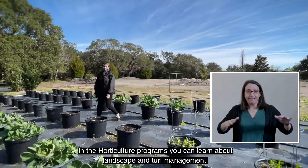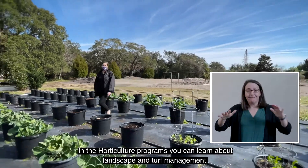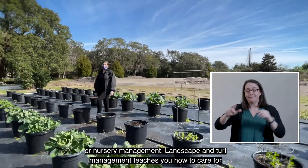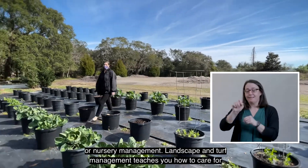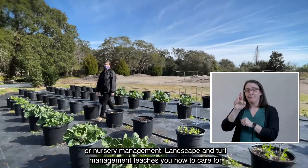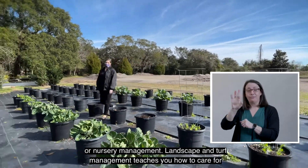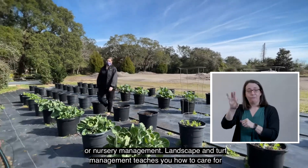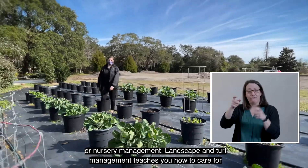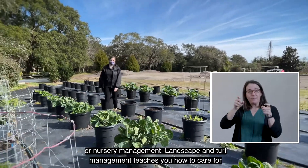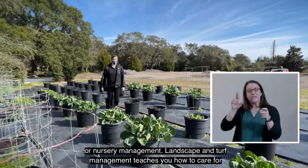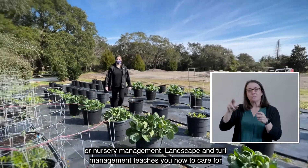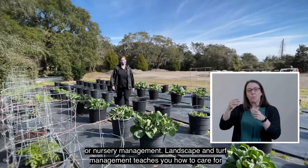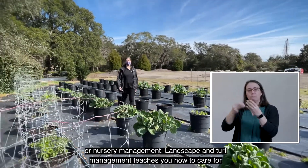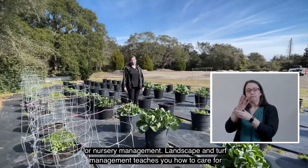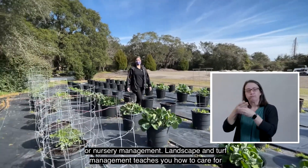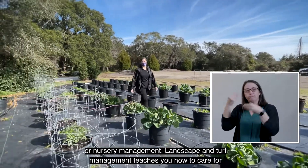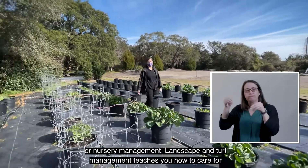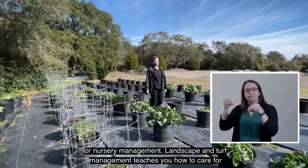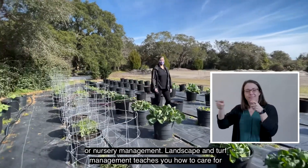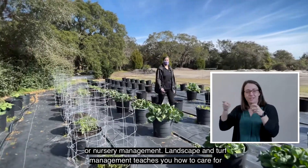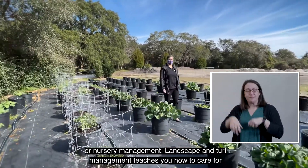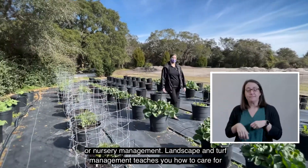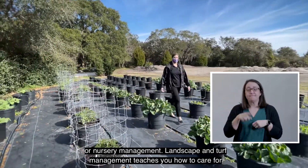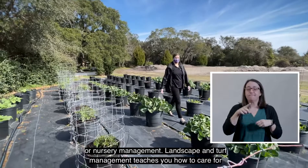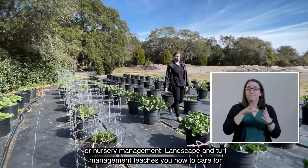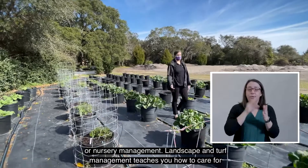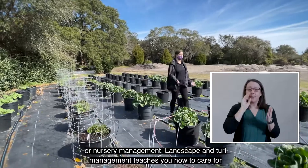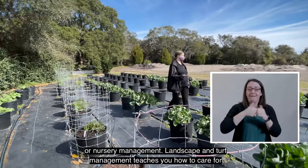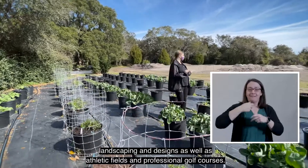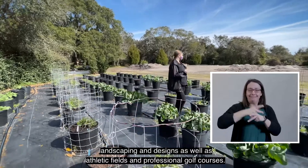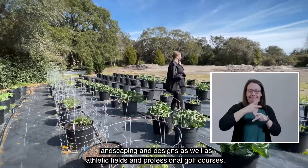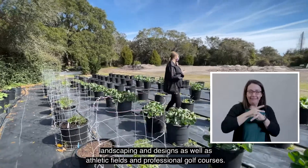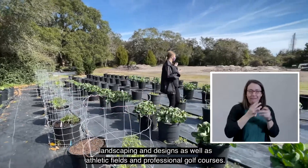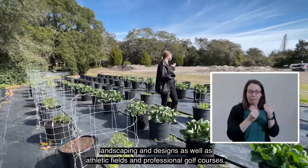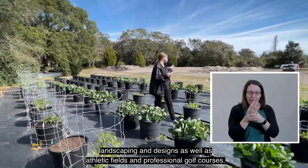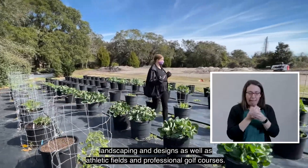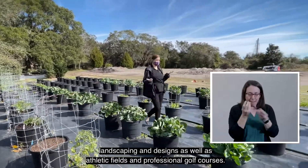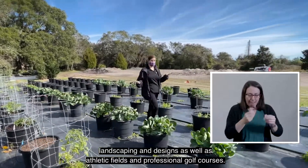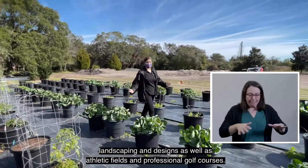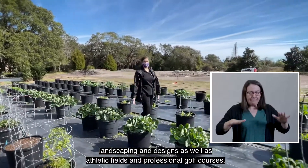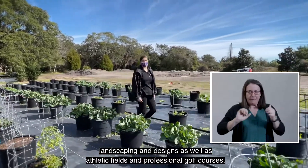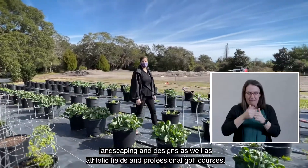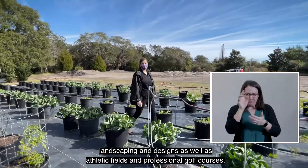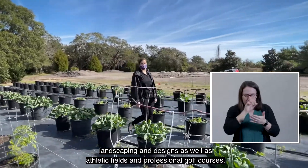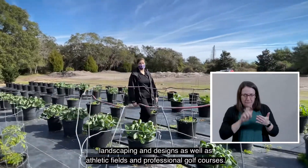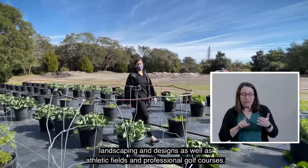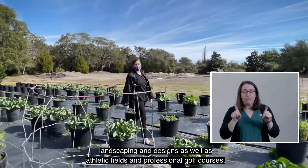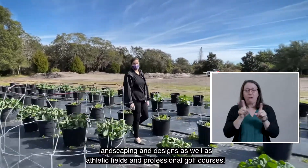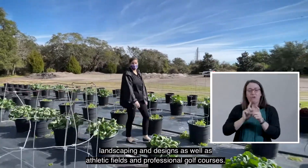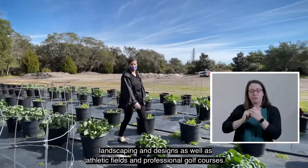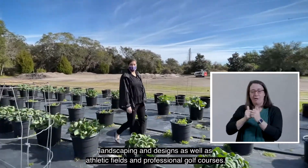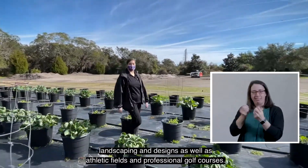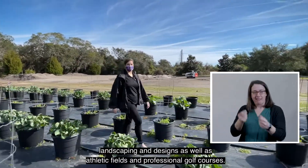turf management or nursery management. Landscape and turf management teaches you how to care for landscaping and designs, as well as